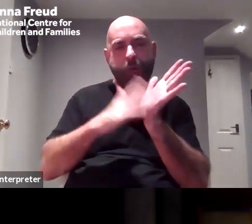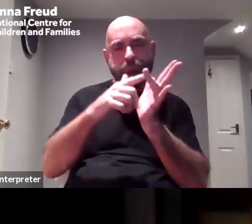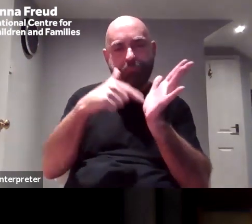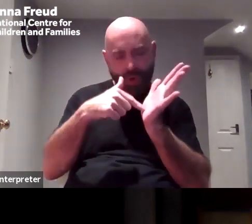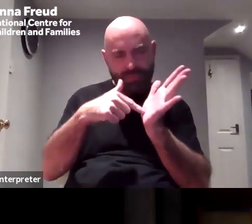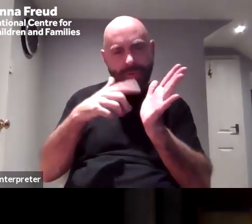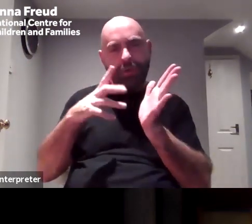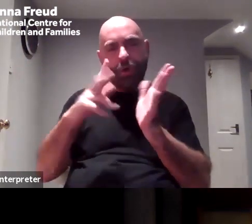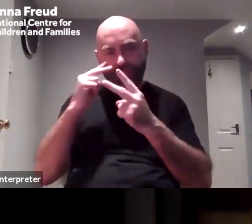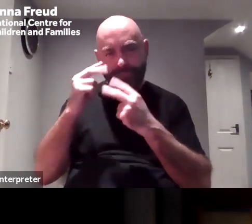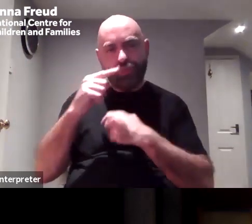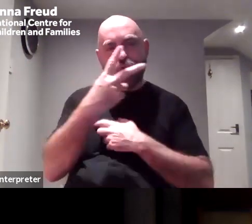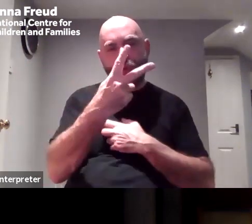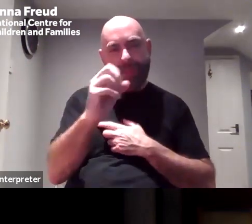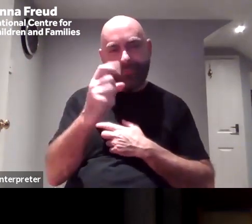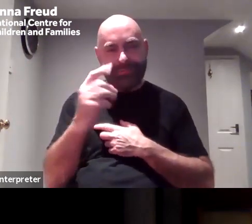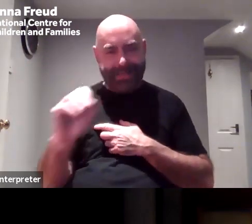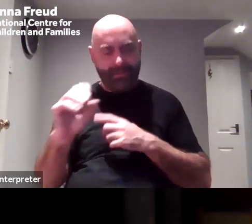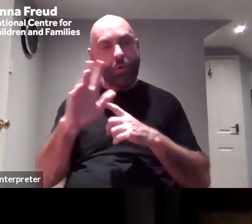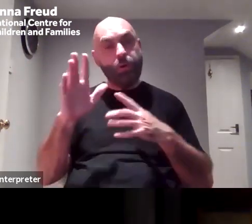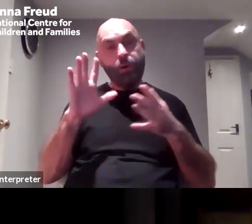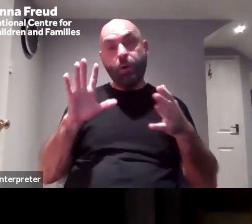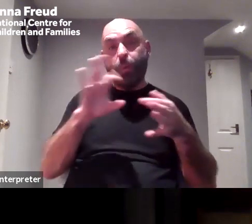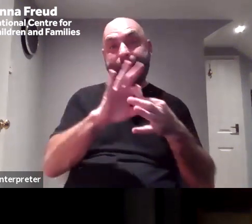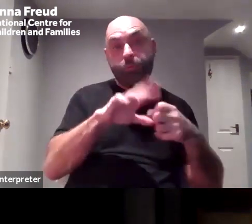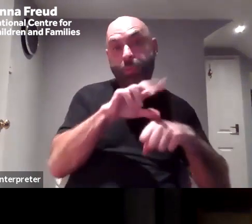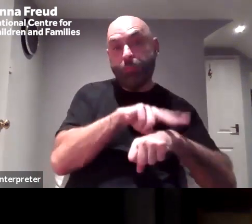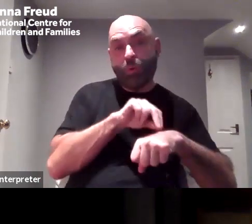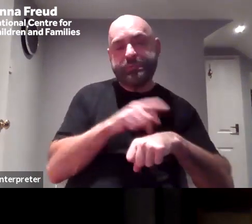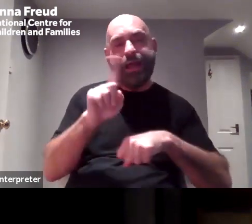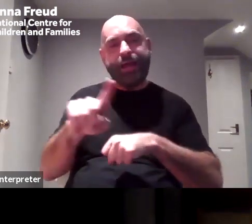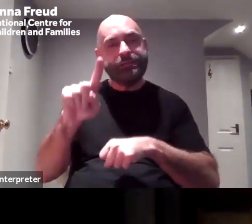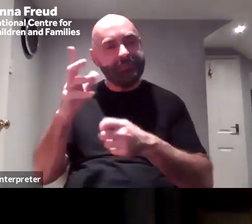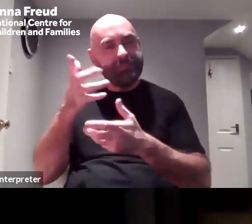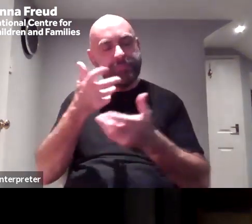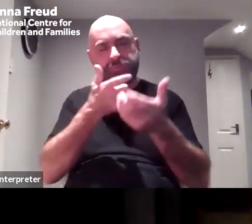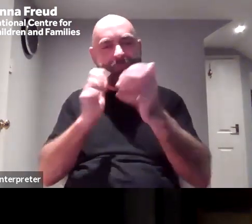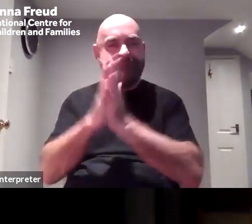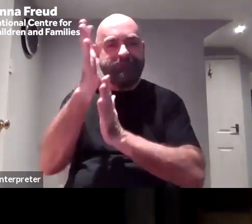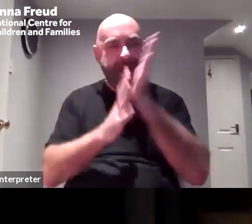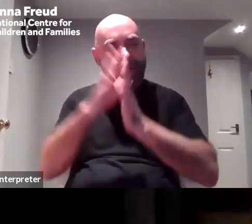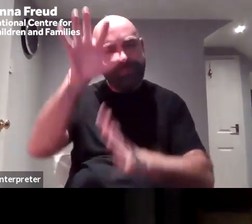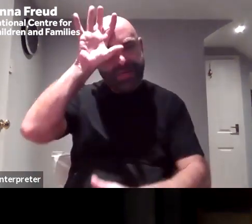2010 report, we linked up with the police and the firefighters.